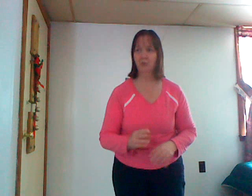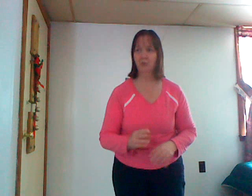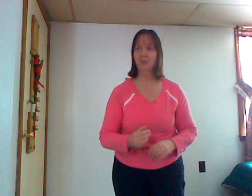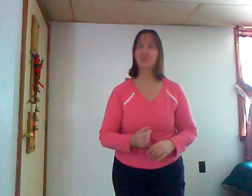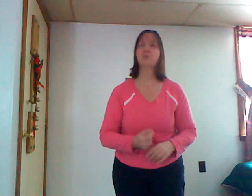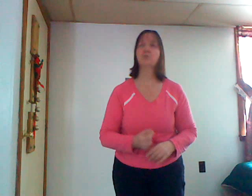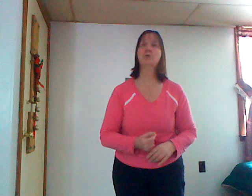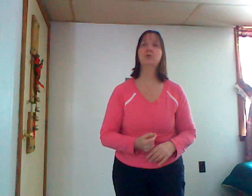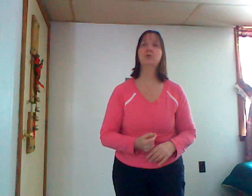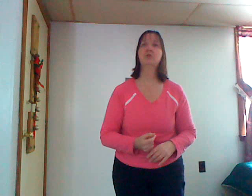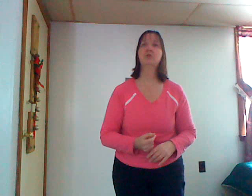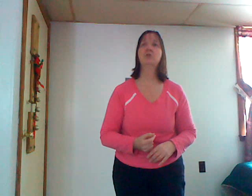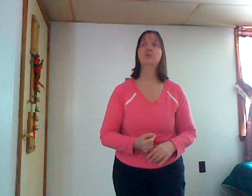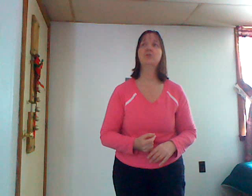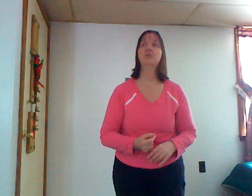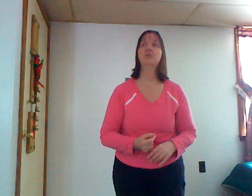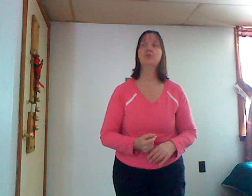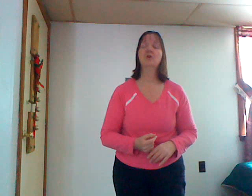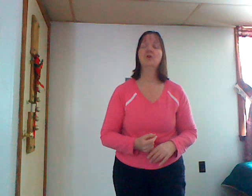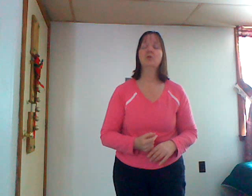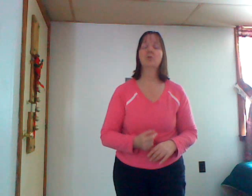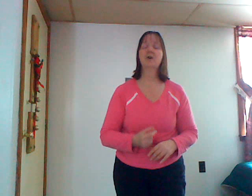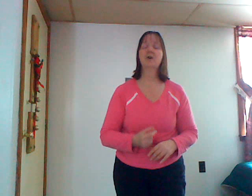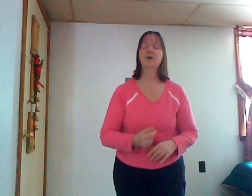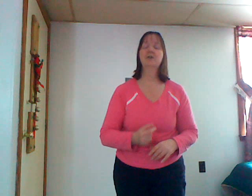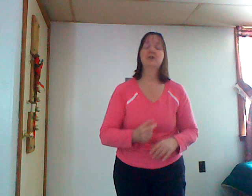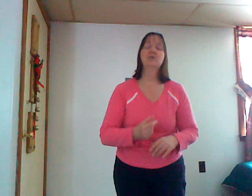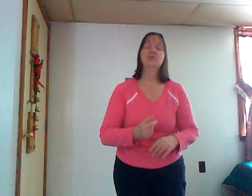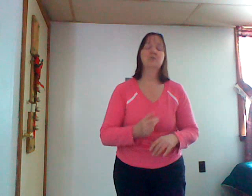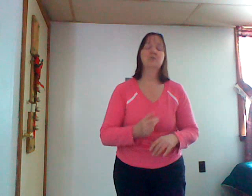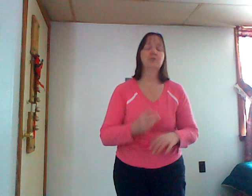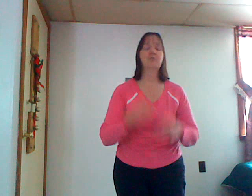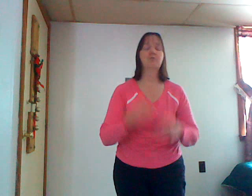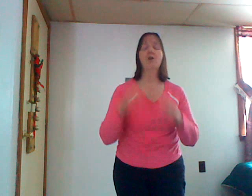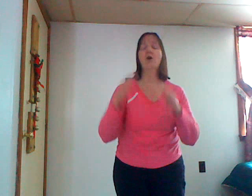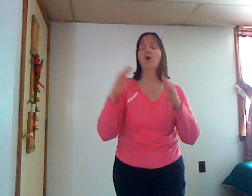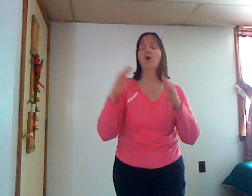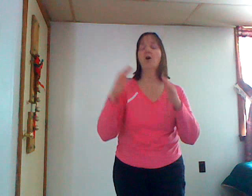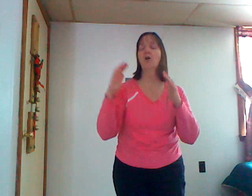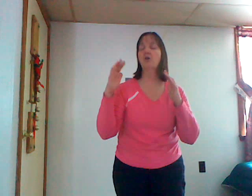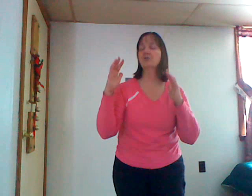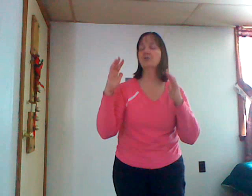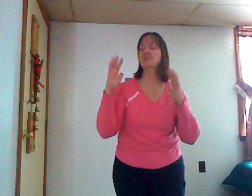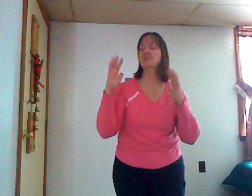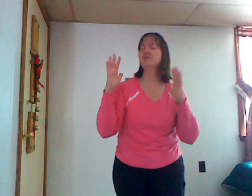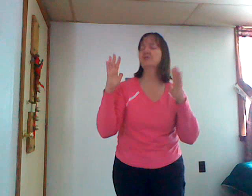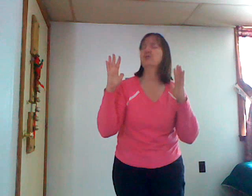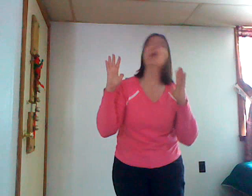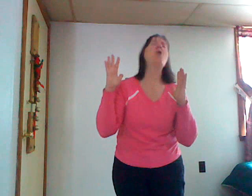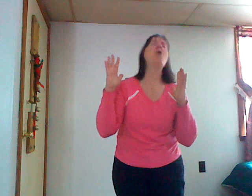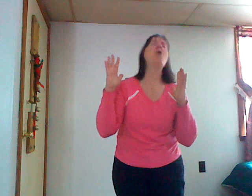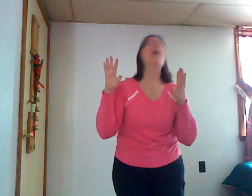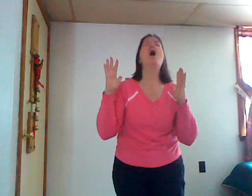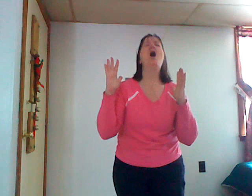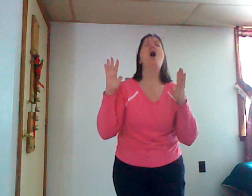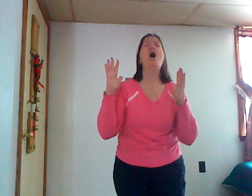the street, when evening falls so hard,